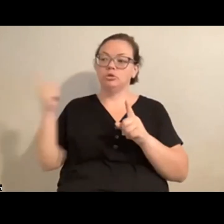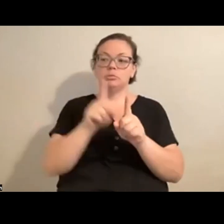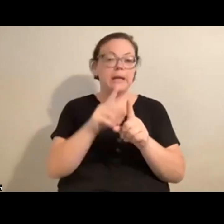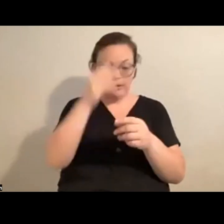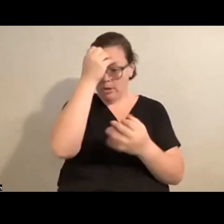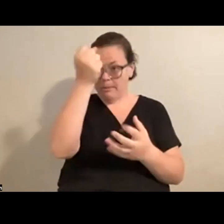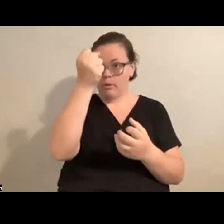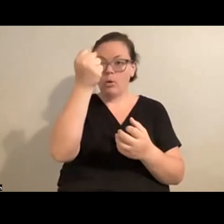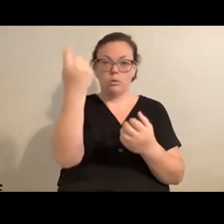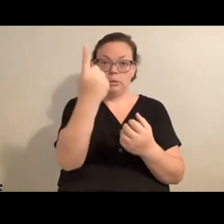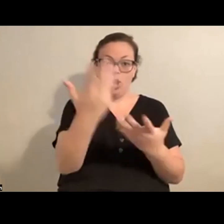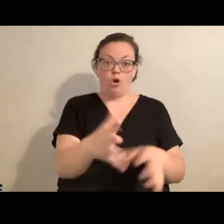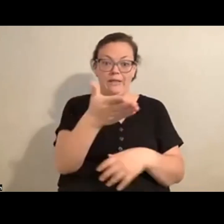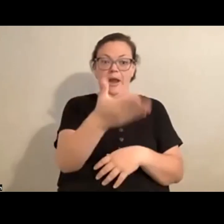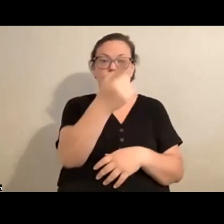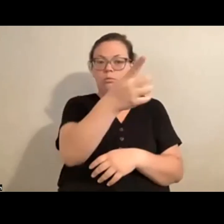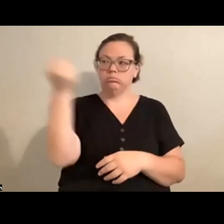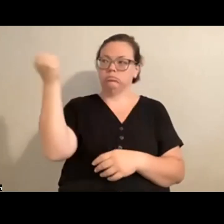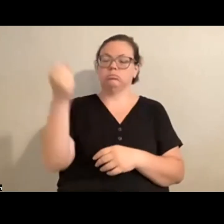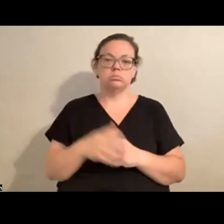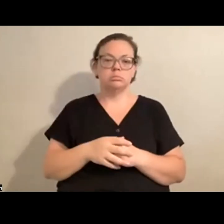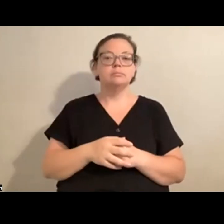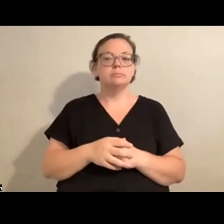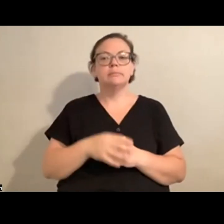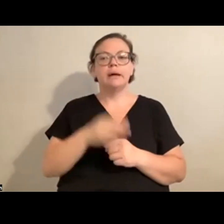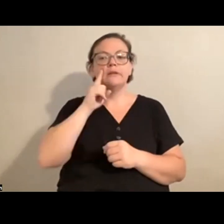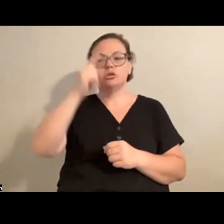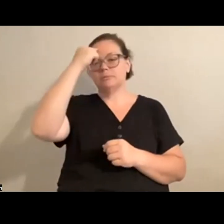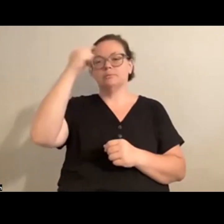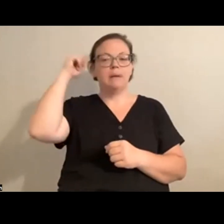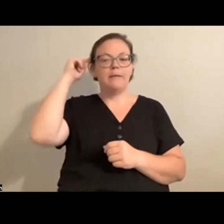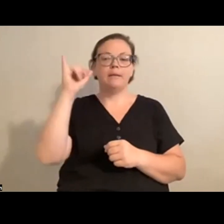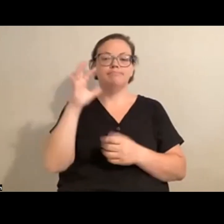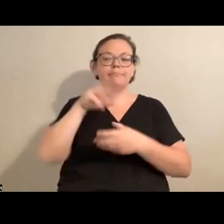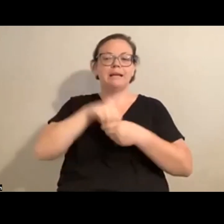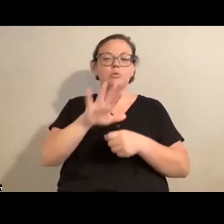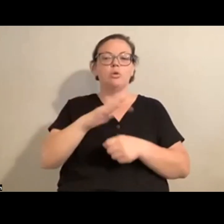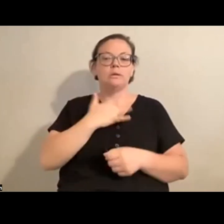want someone there. And just mine the archive. Engage with your senses.